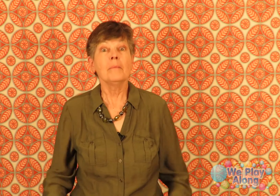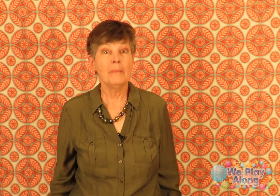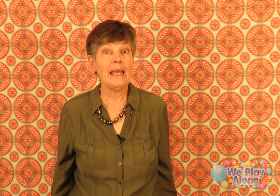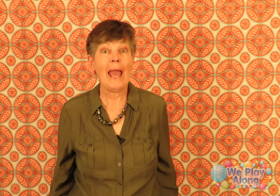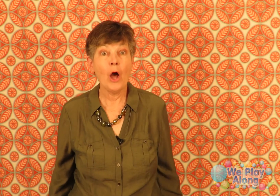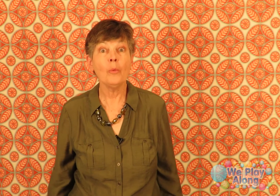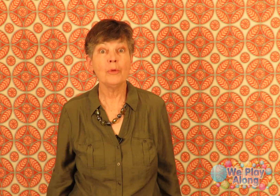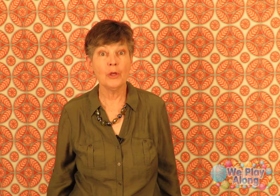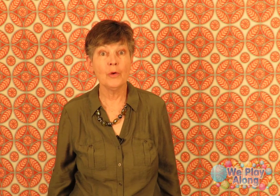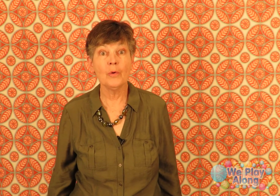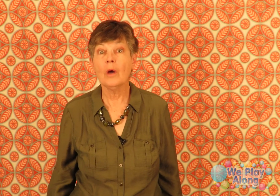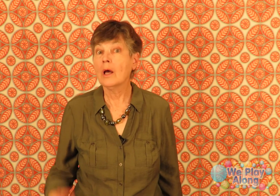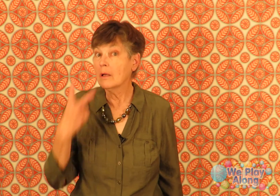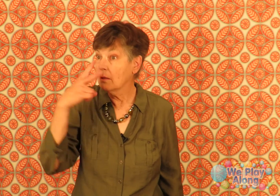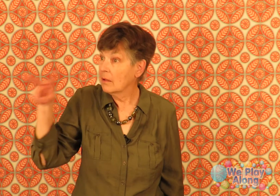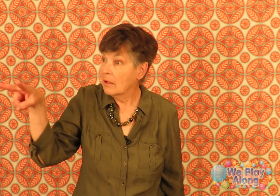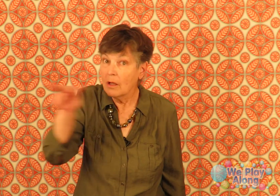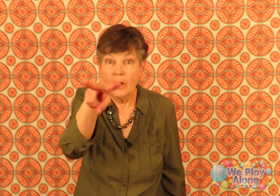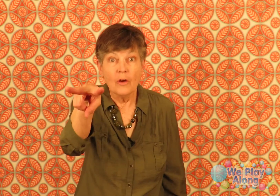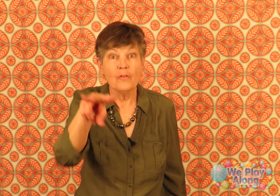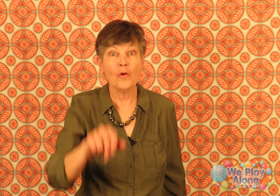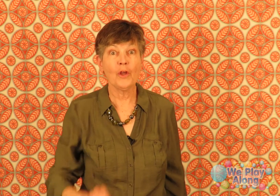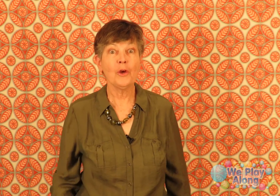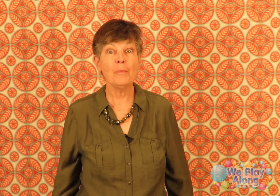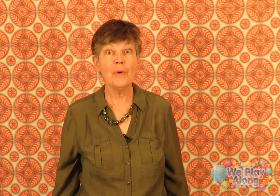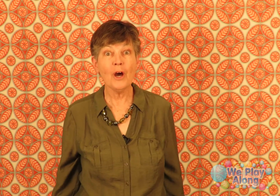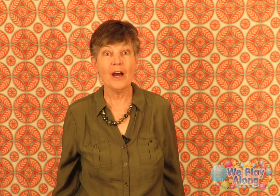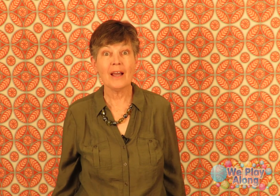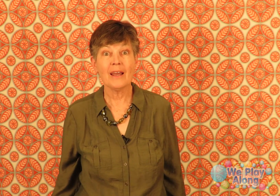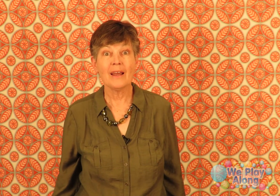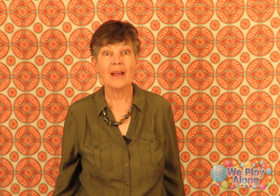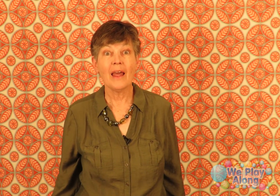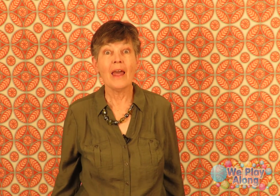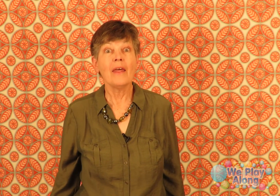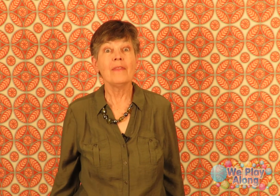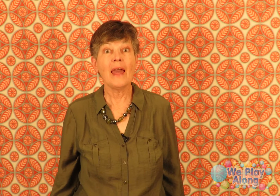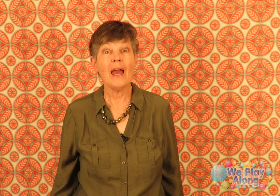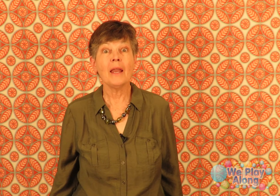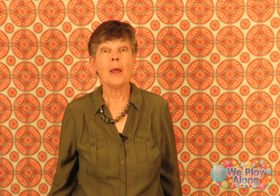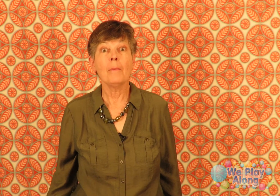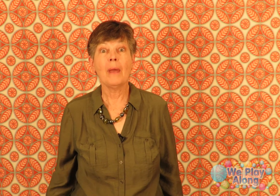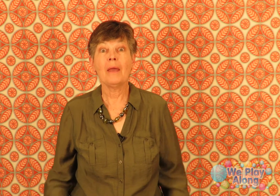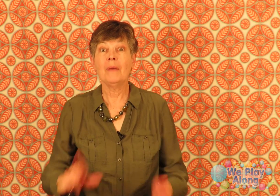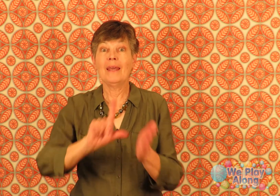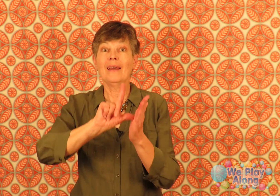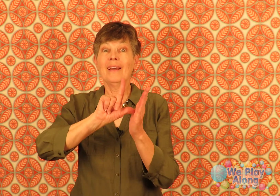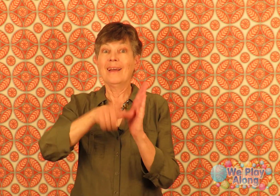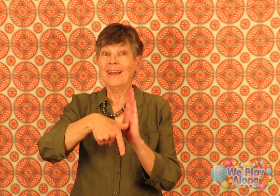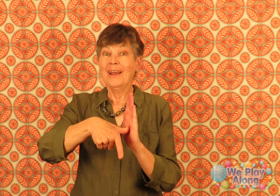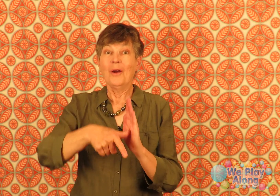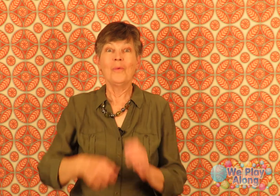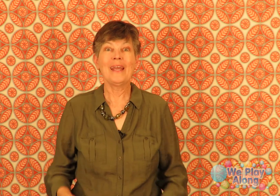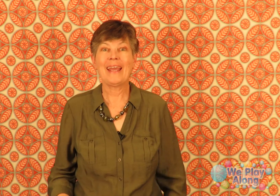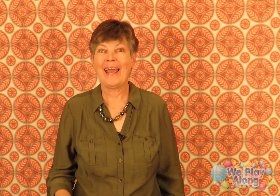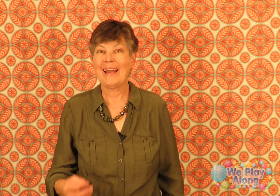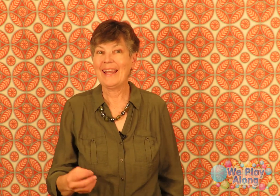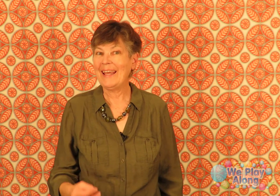me help you for your book. Then maybe we can